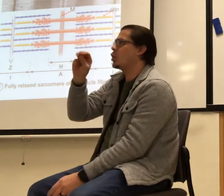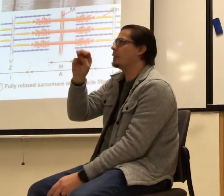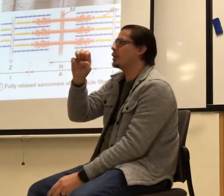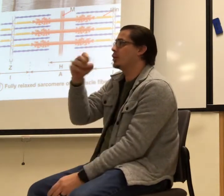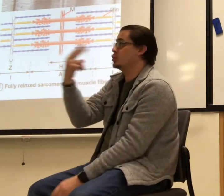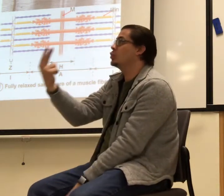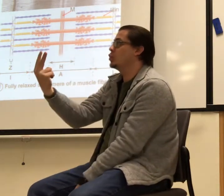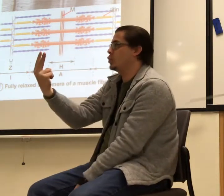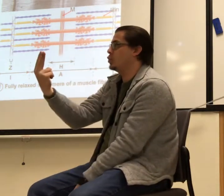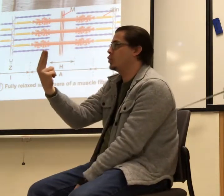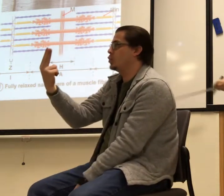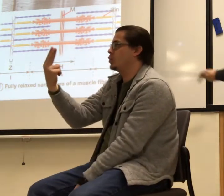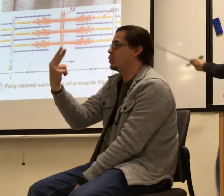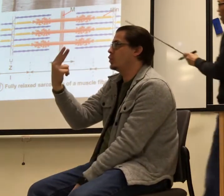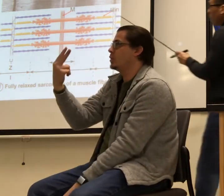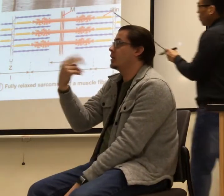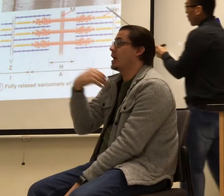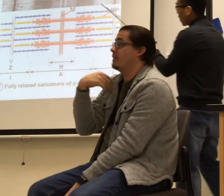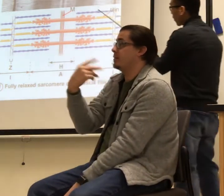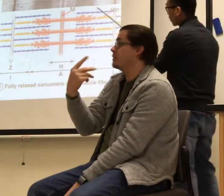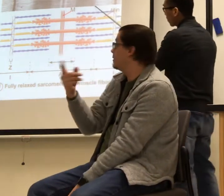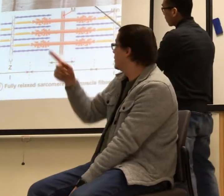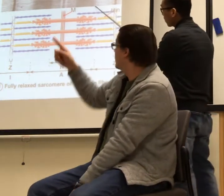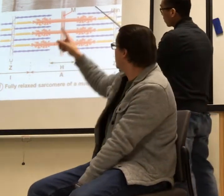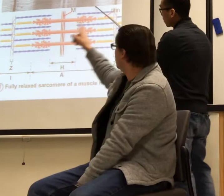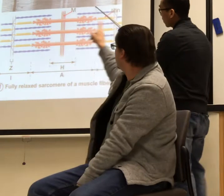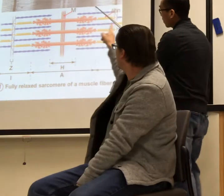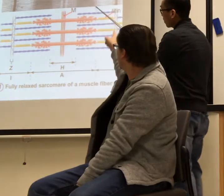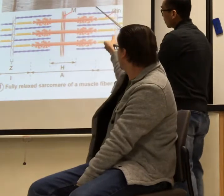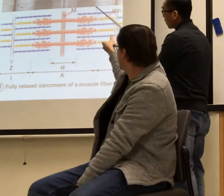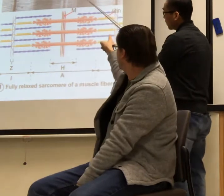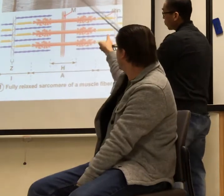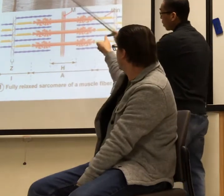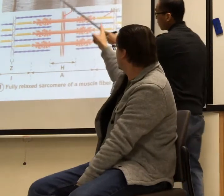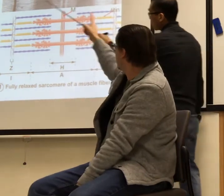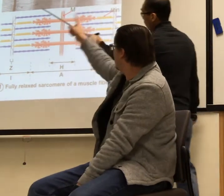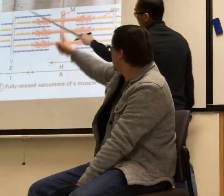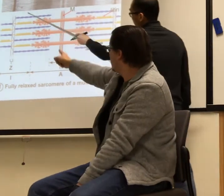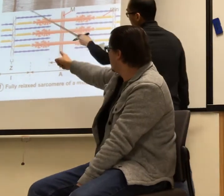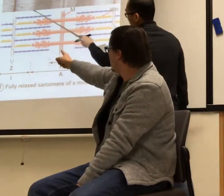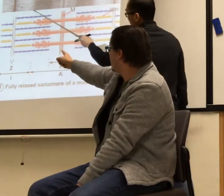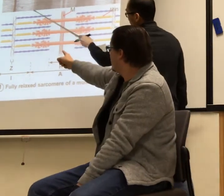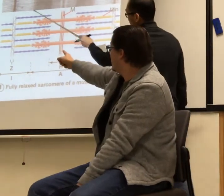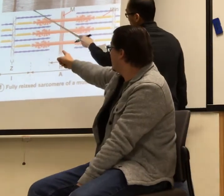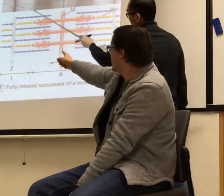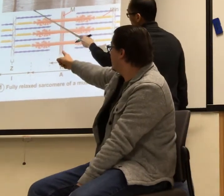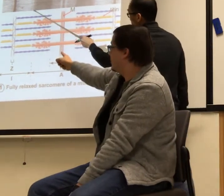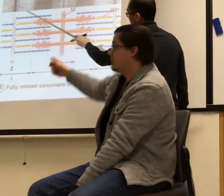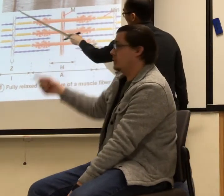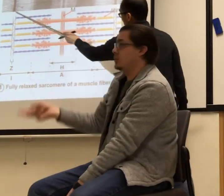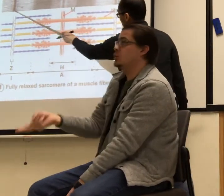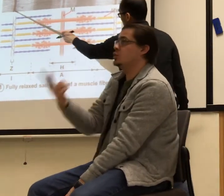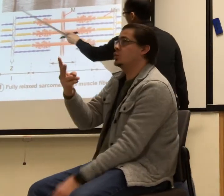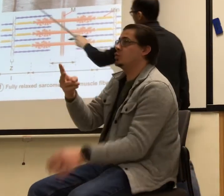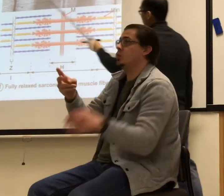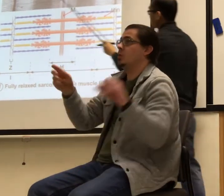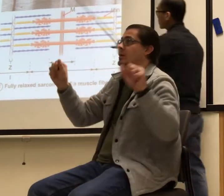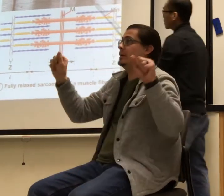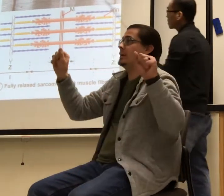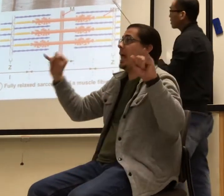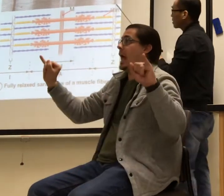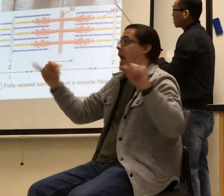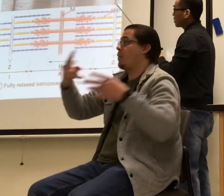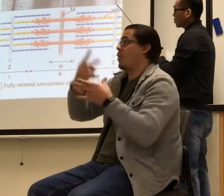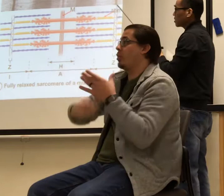2? Yeah, 2 is right. So you got one there, and then one there. They're both within the Z